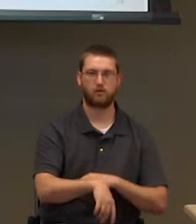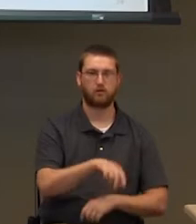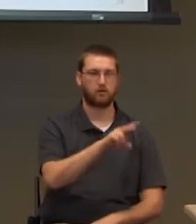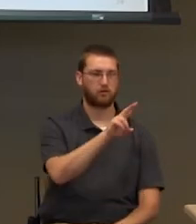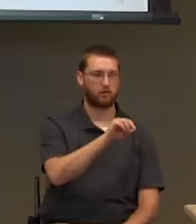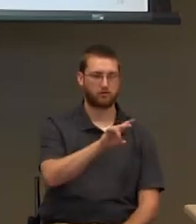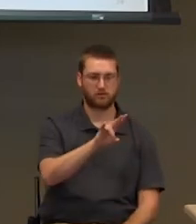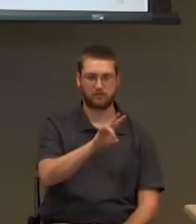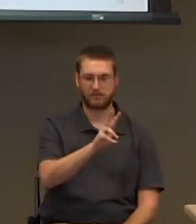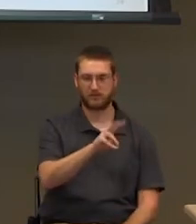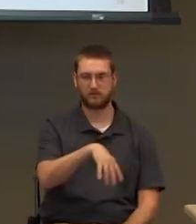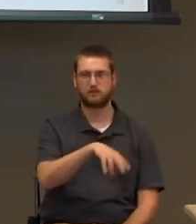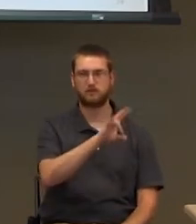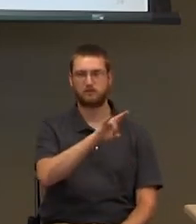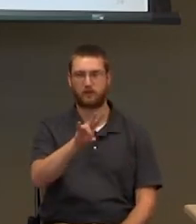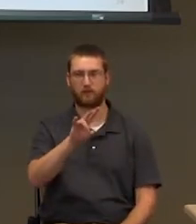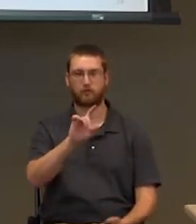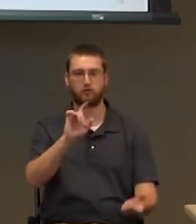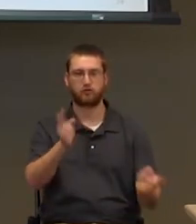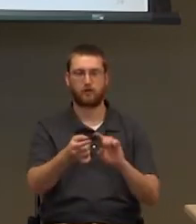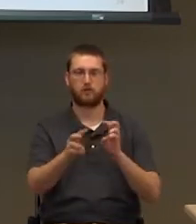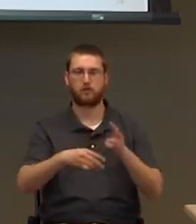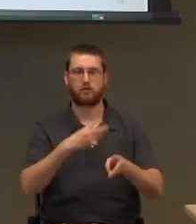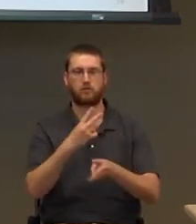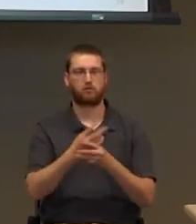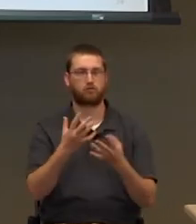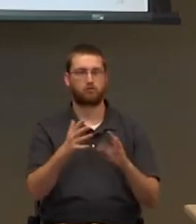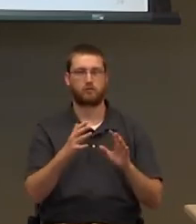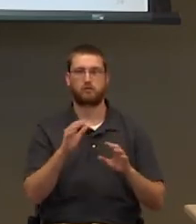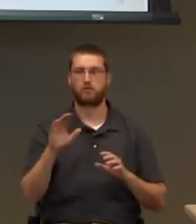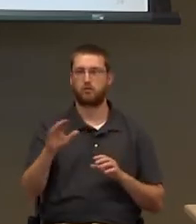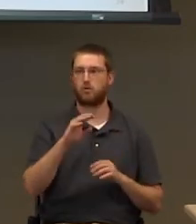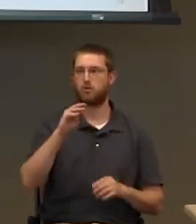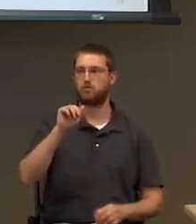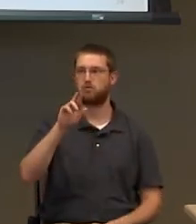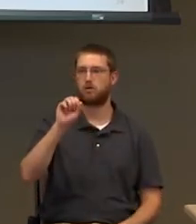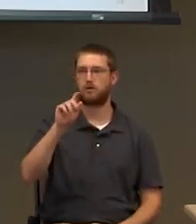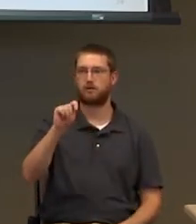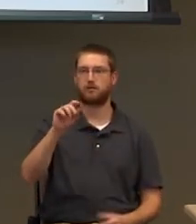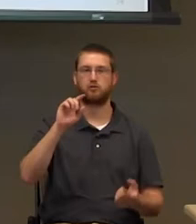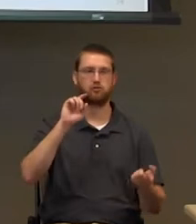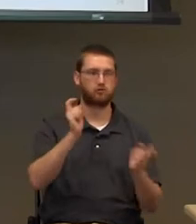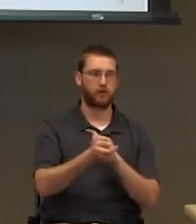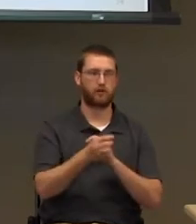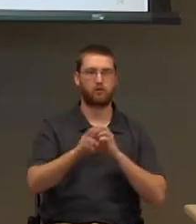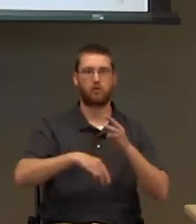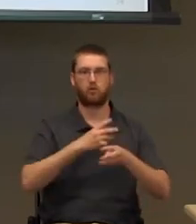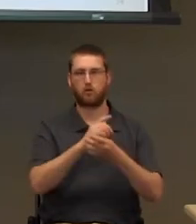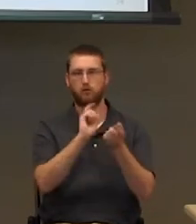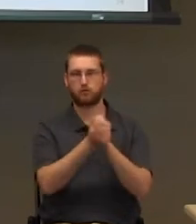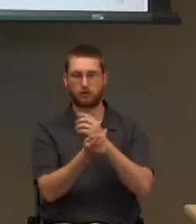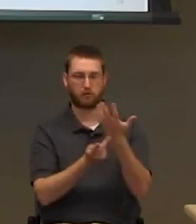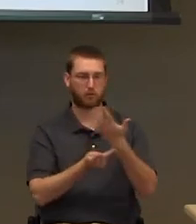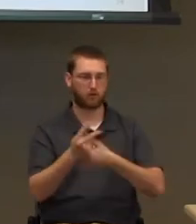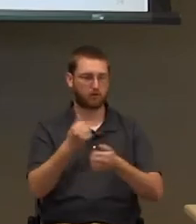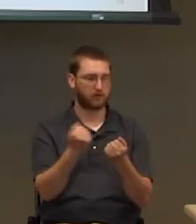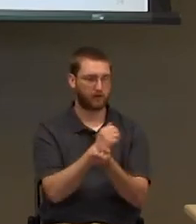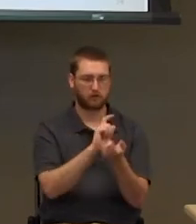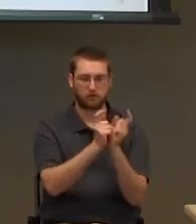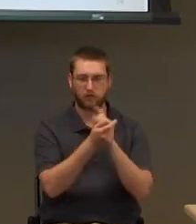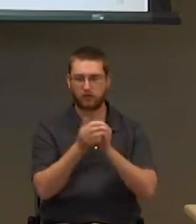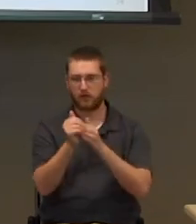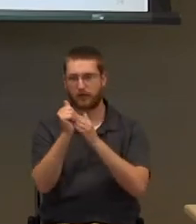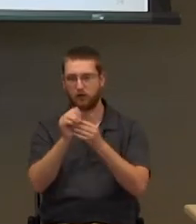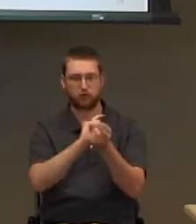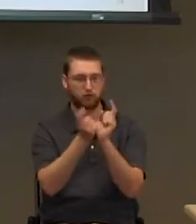2006 and the end of 2007. I say that to say is, your market's going to change, your world's going to change, your priorities are going to change, your leadership's